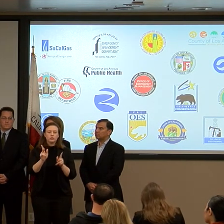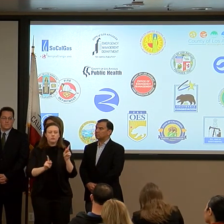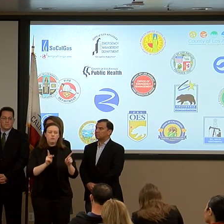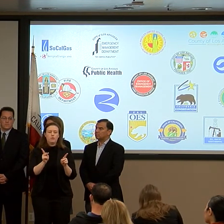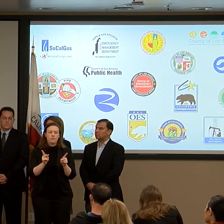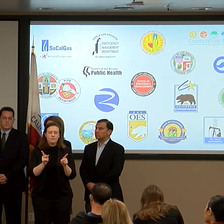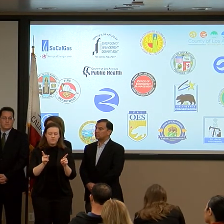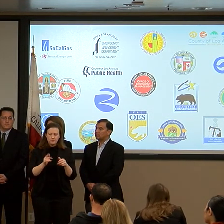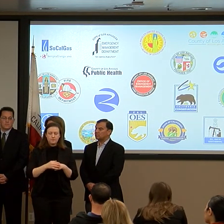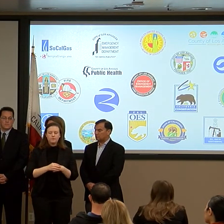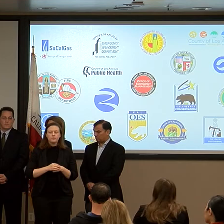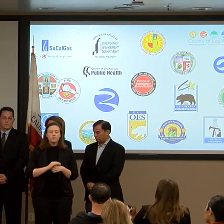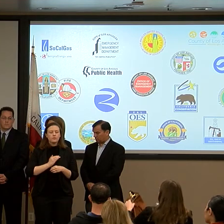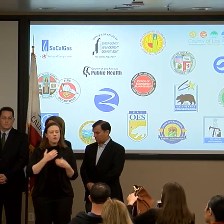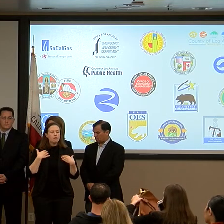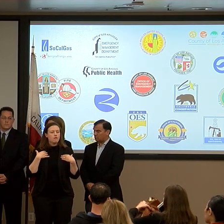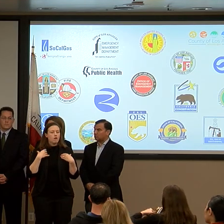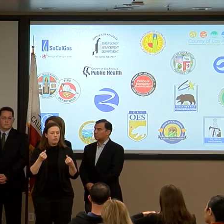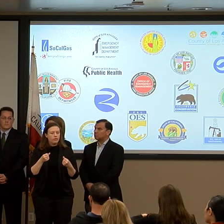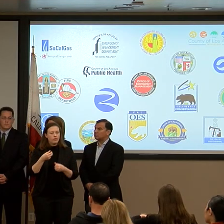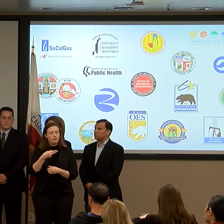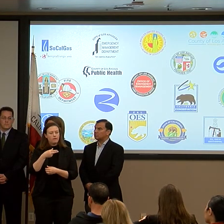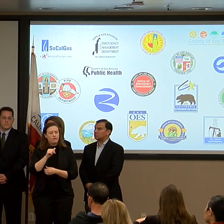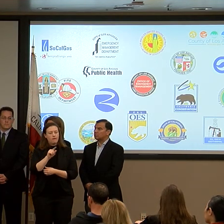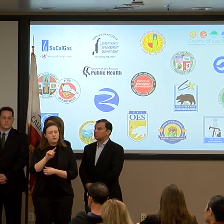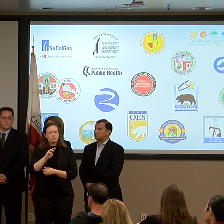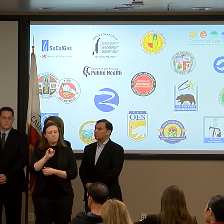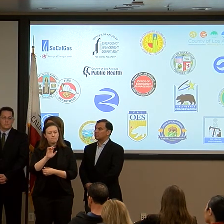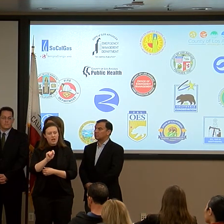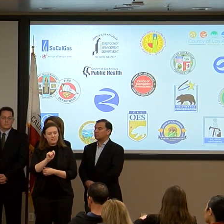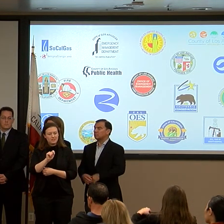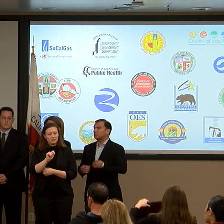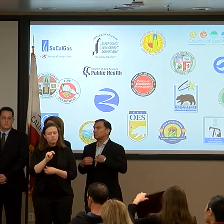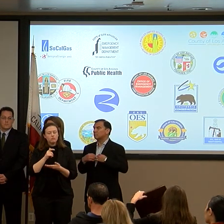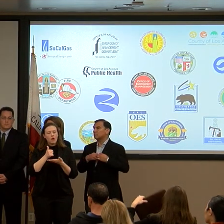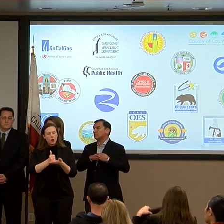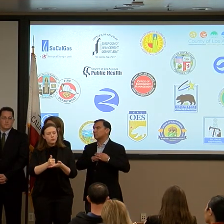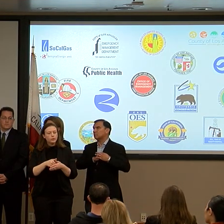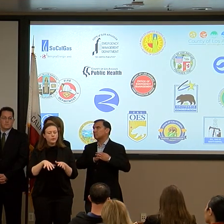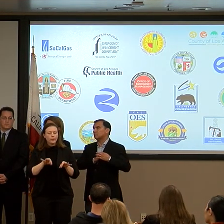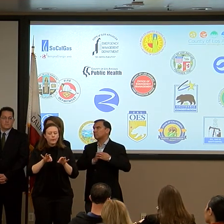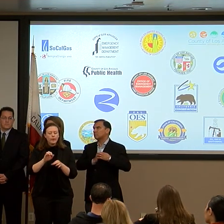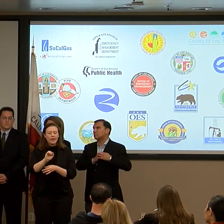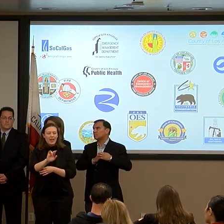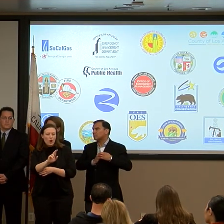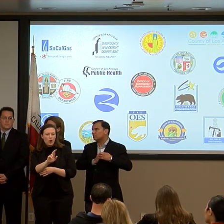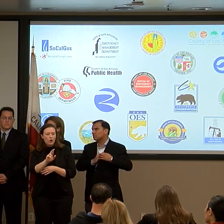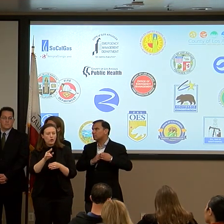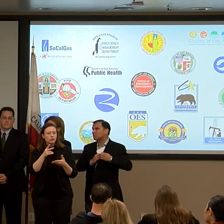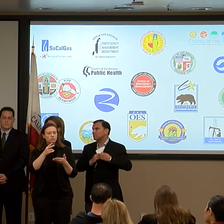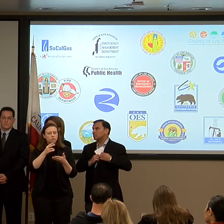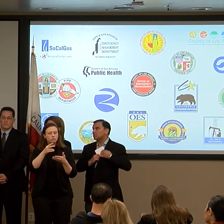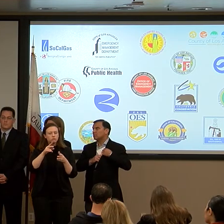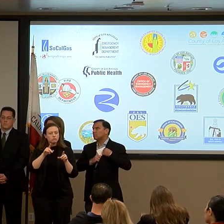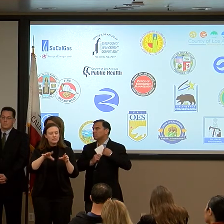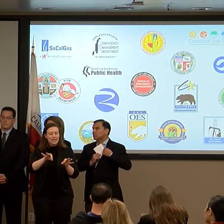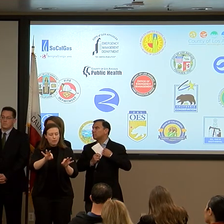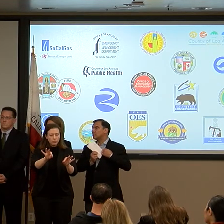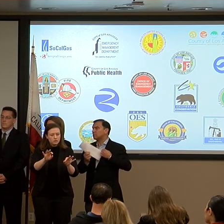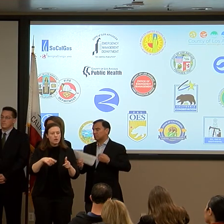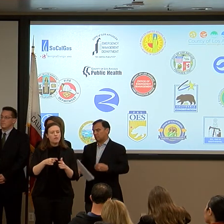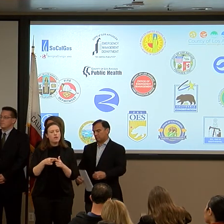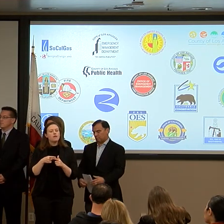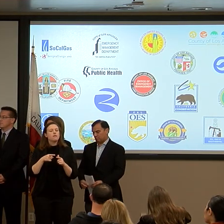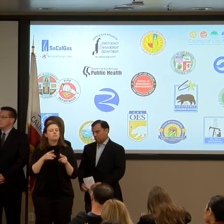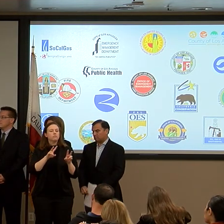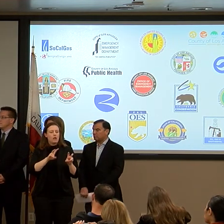health hazmat staff worked with our partners on sampling air samples, the analysis of results, and the preparation of summary